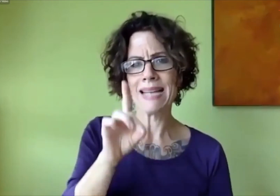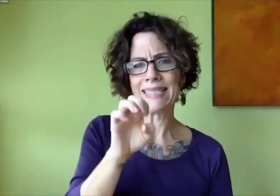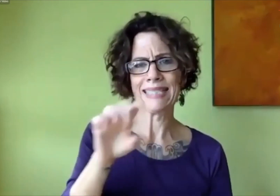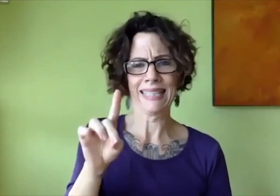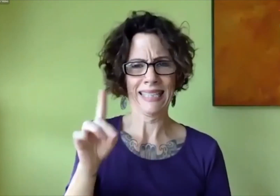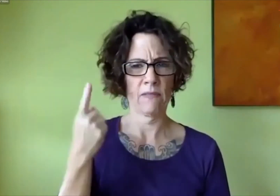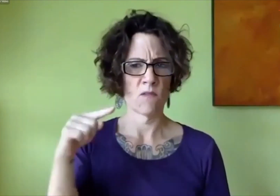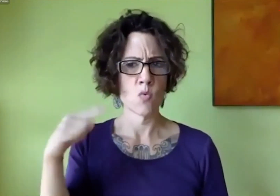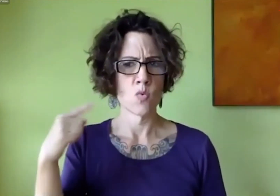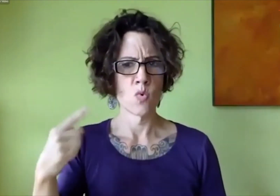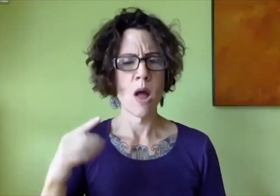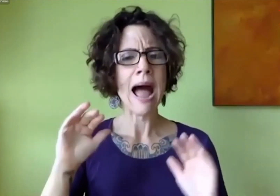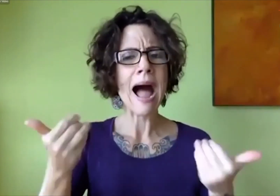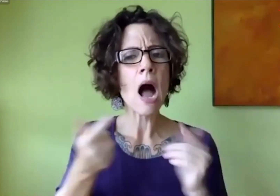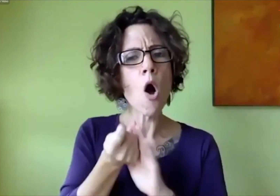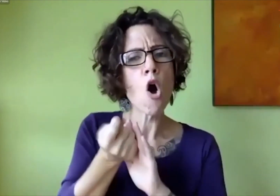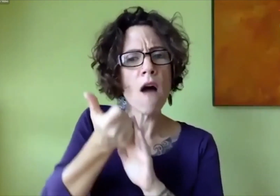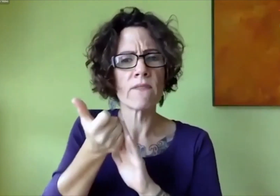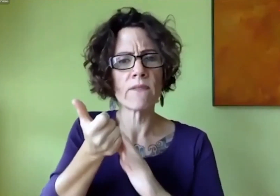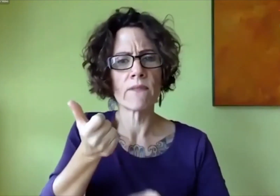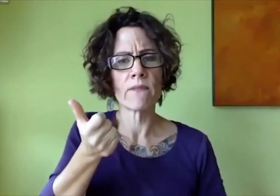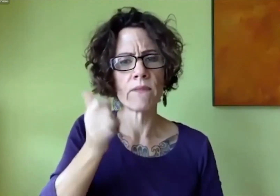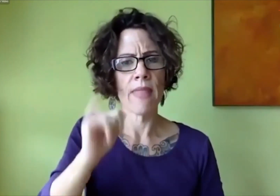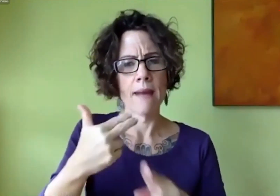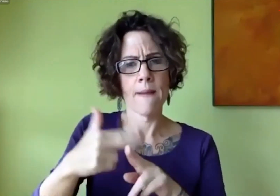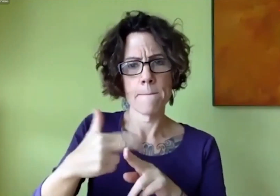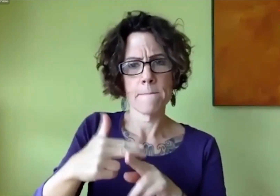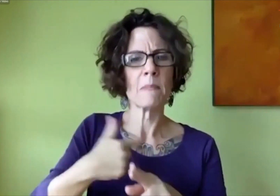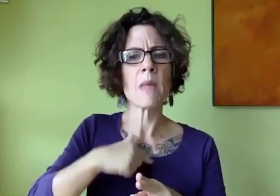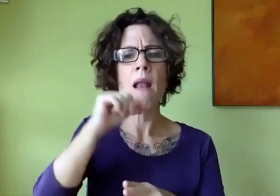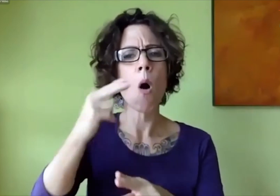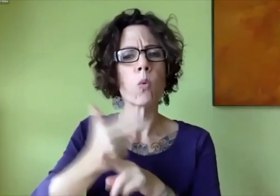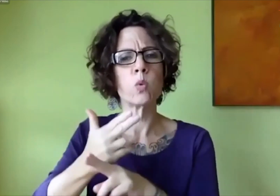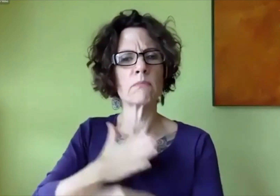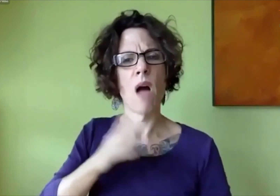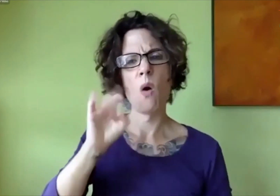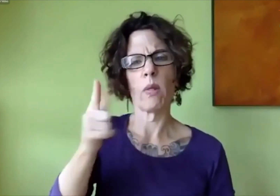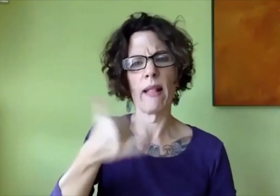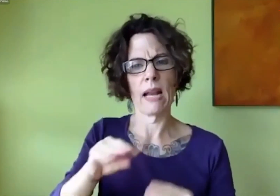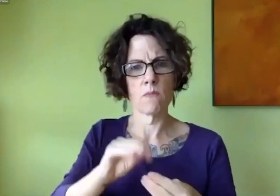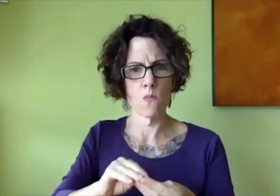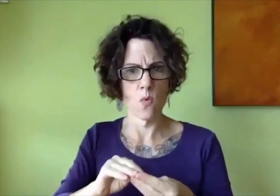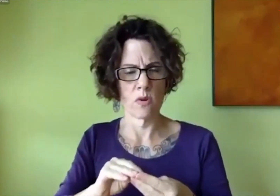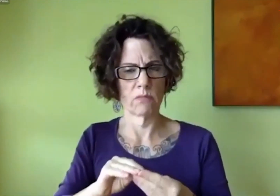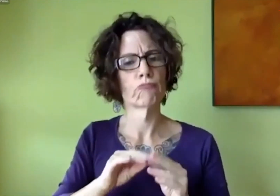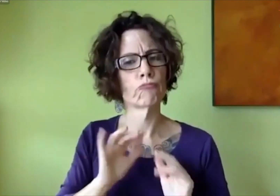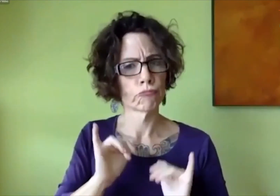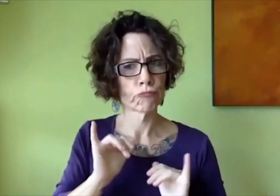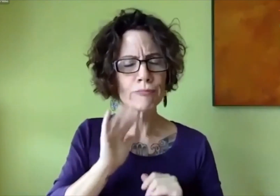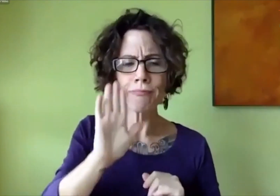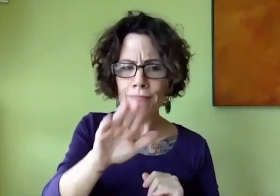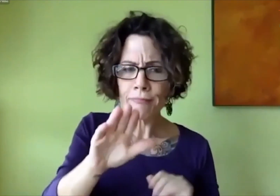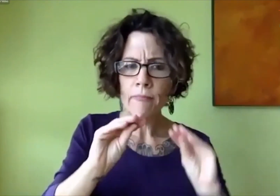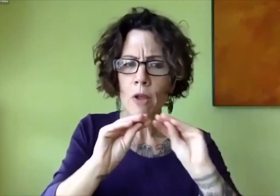Someone has asked, why would you put the trust's name on my deed and how can I remove the